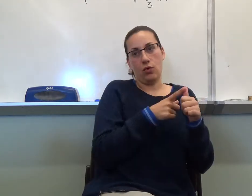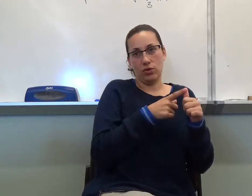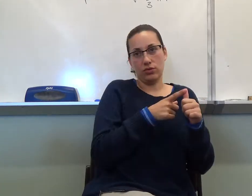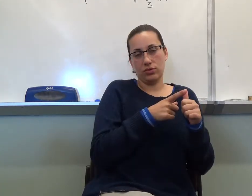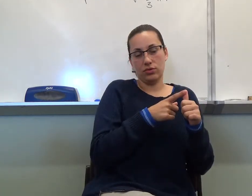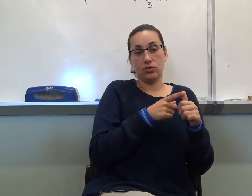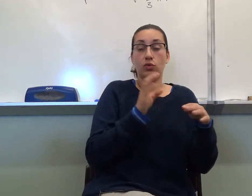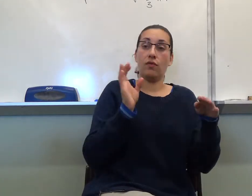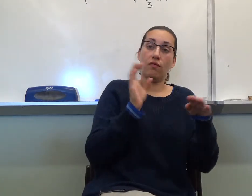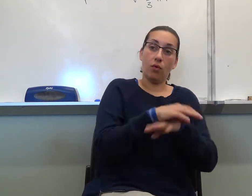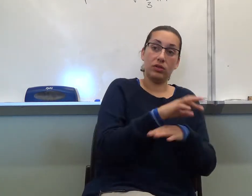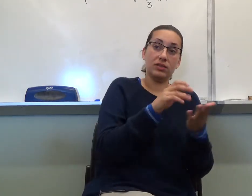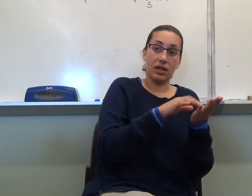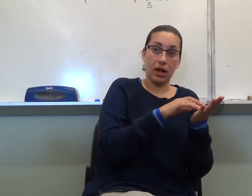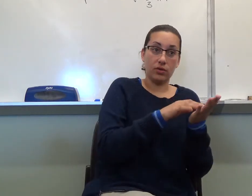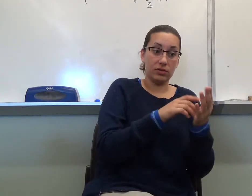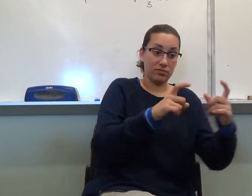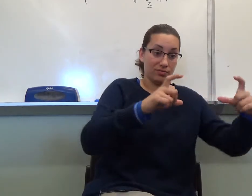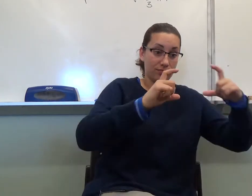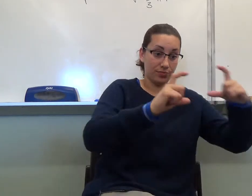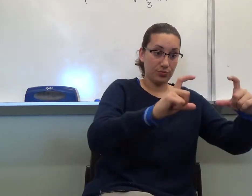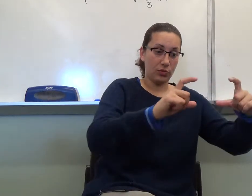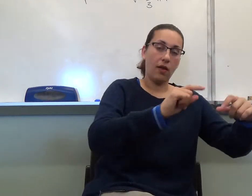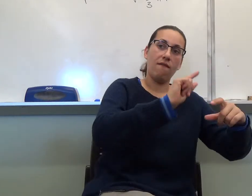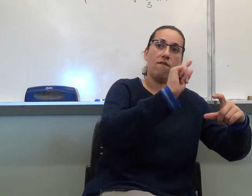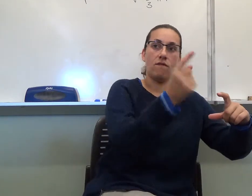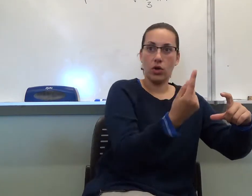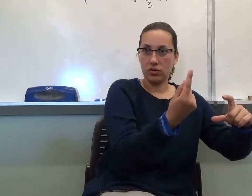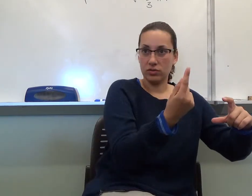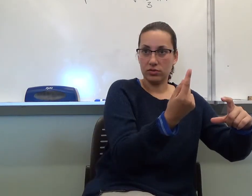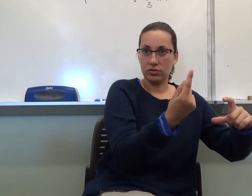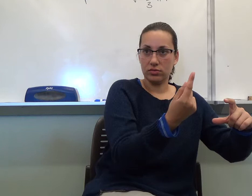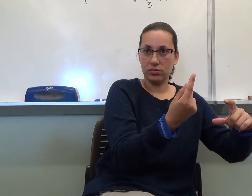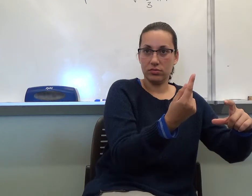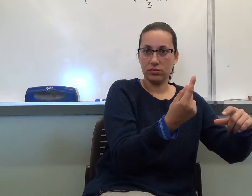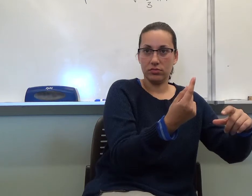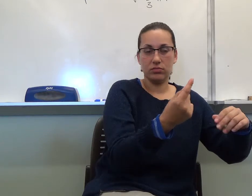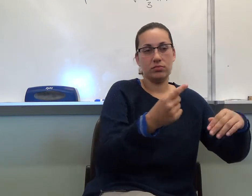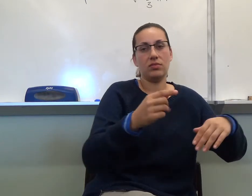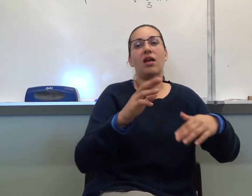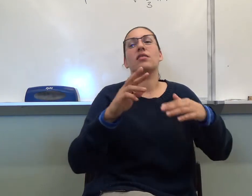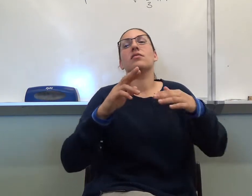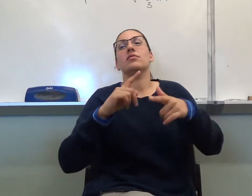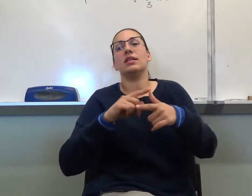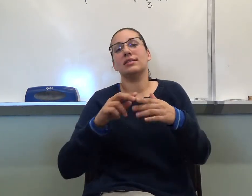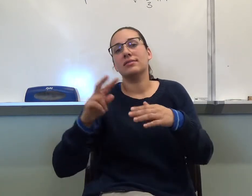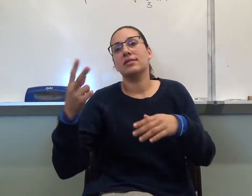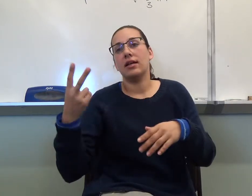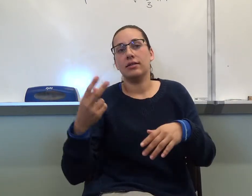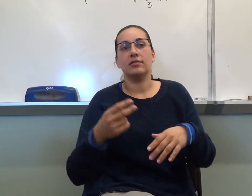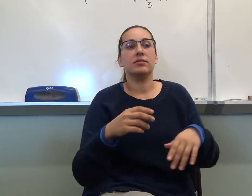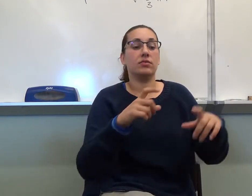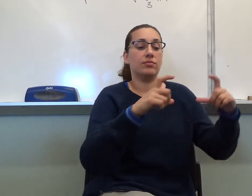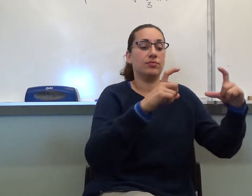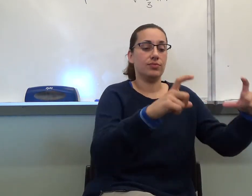calculators to make that one calculation before it does this calculation. That would be the divide calculation by